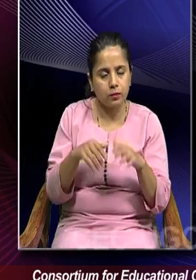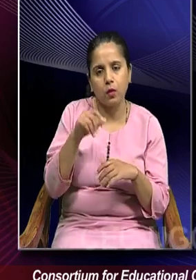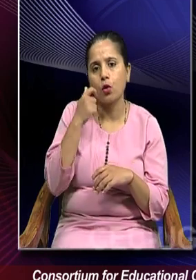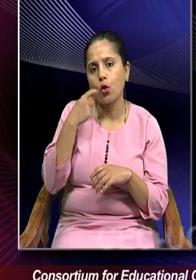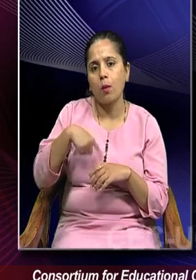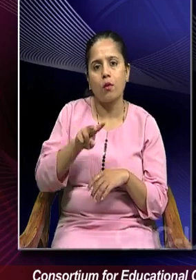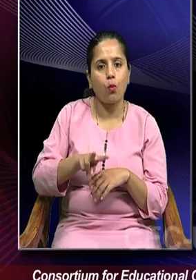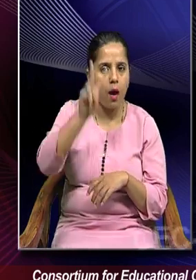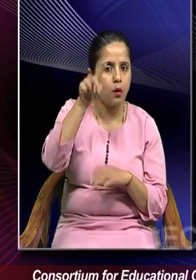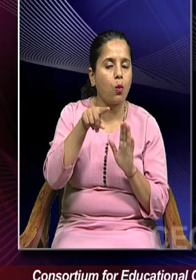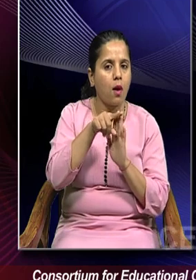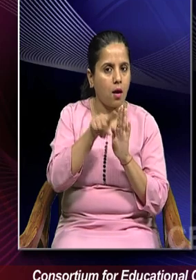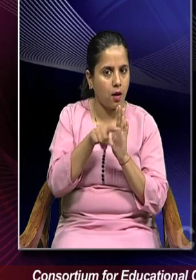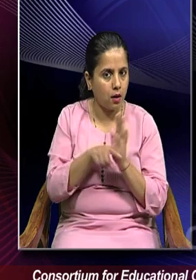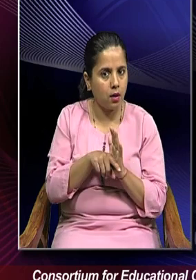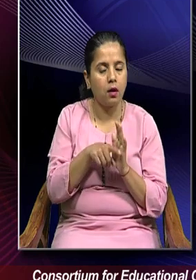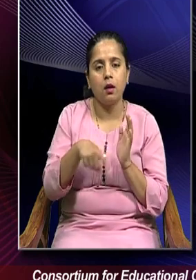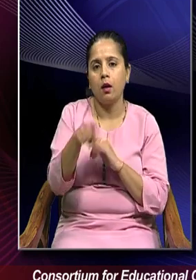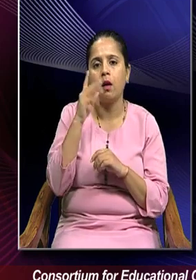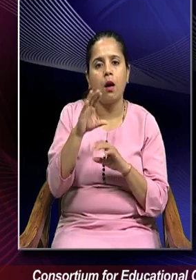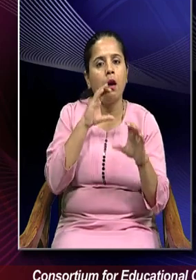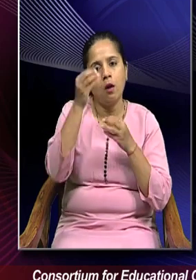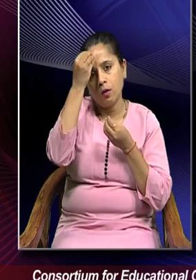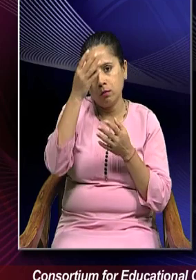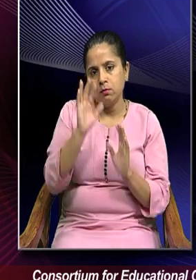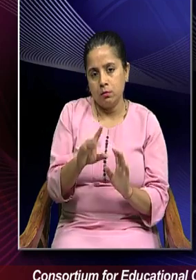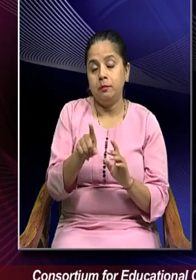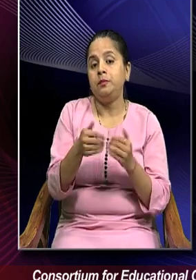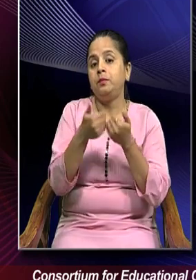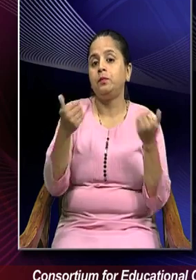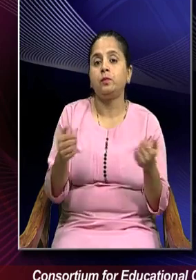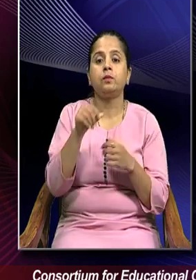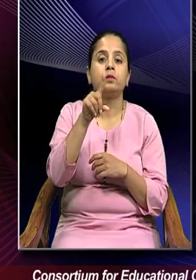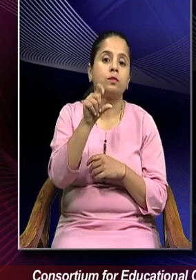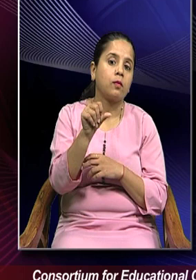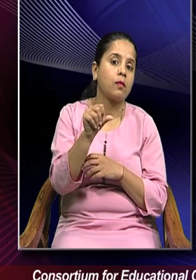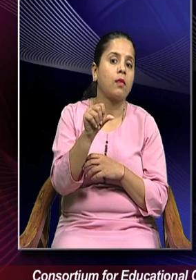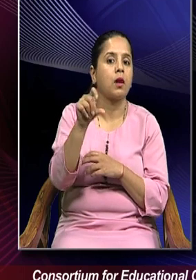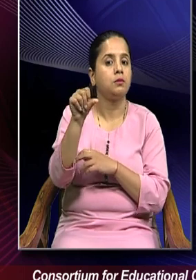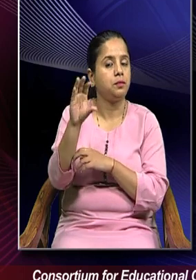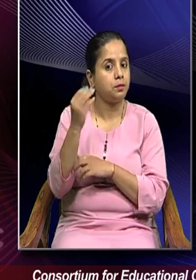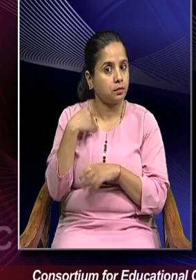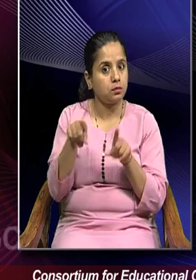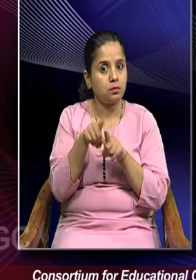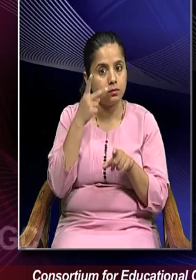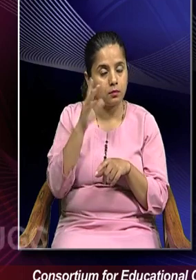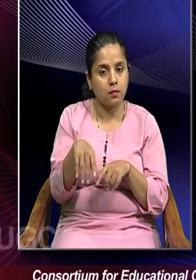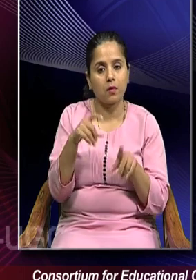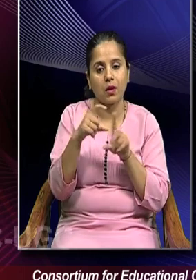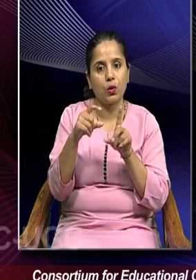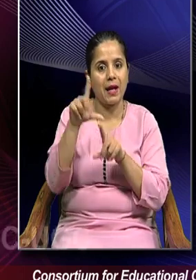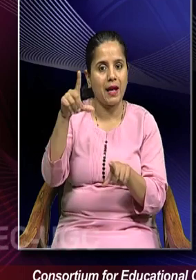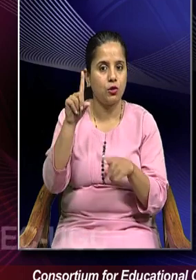and ethics, they are being communicated. And apart from that, in the 90s we also see films like